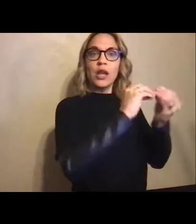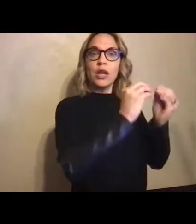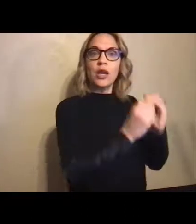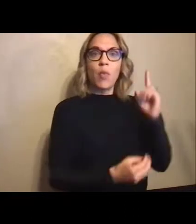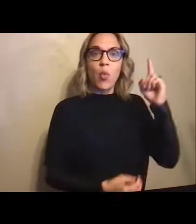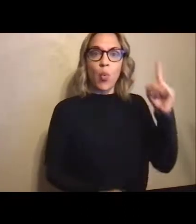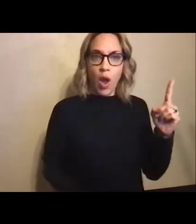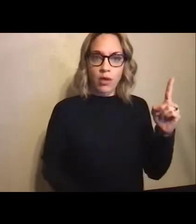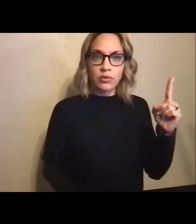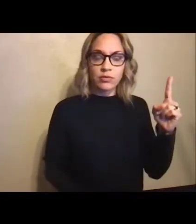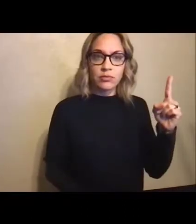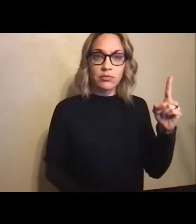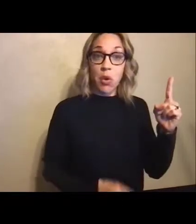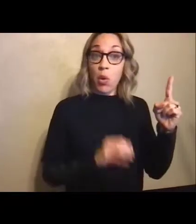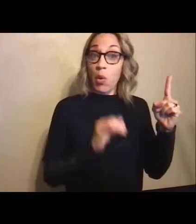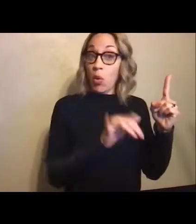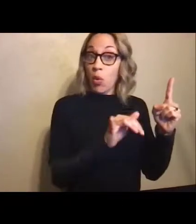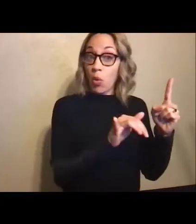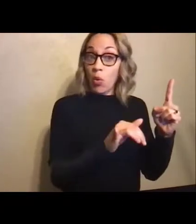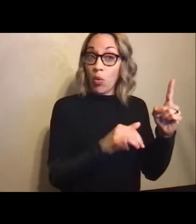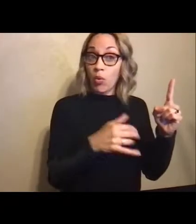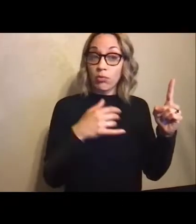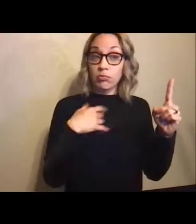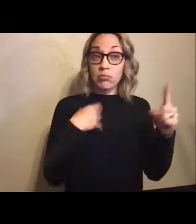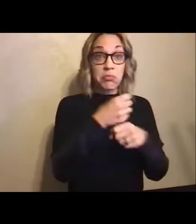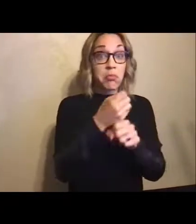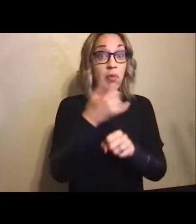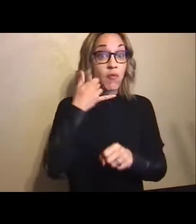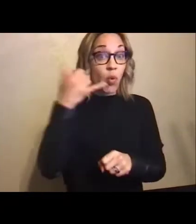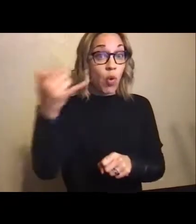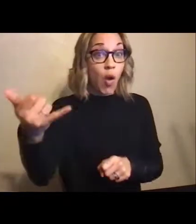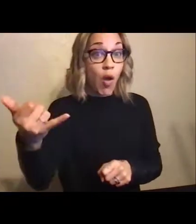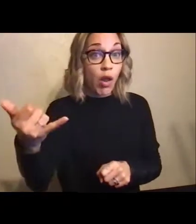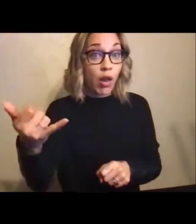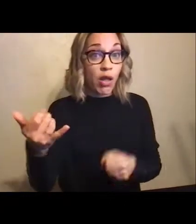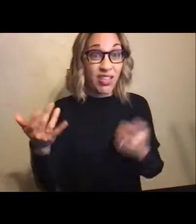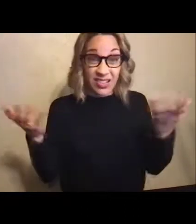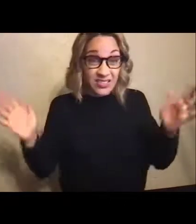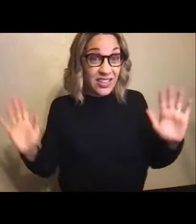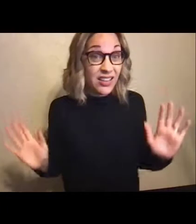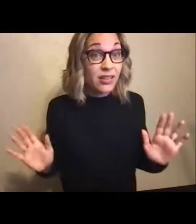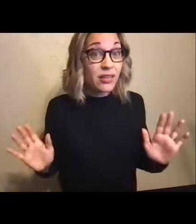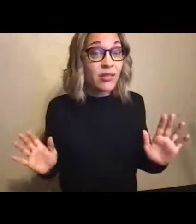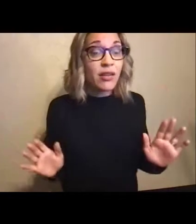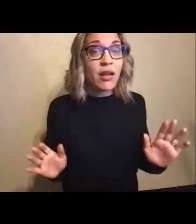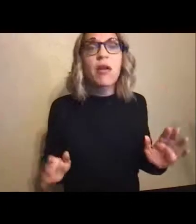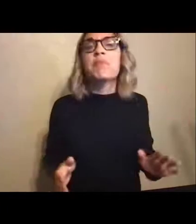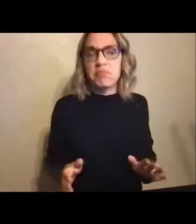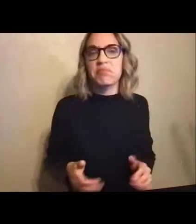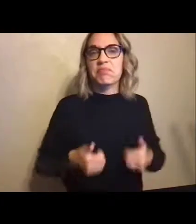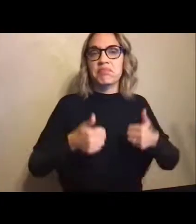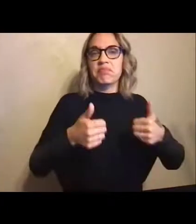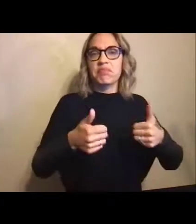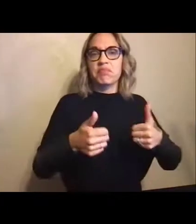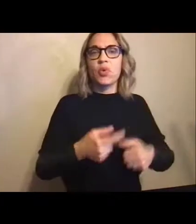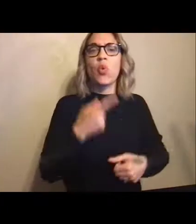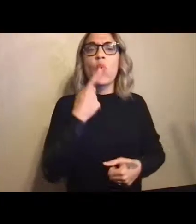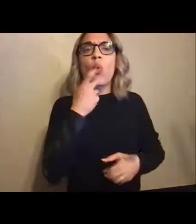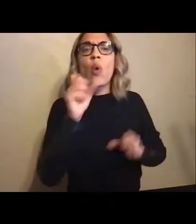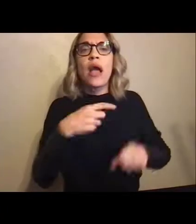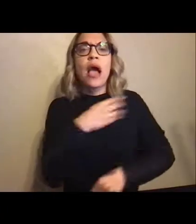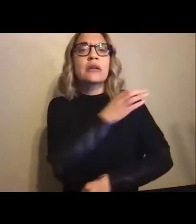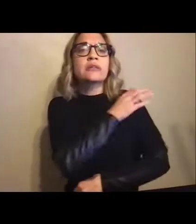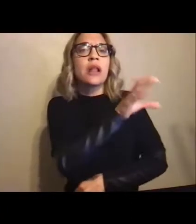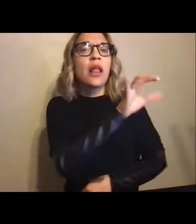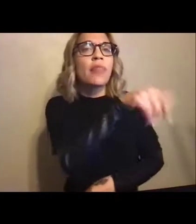forms. What are some easy low hanging fruit that I can check off right away? Get a phone call done or an email,